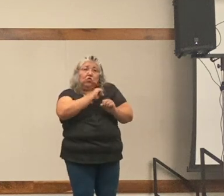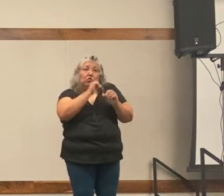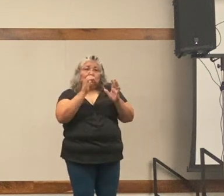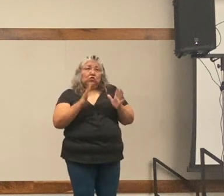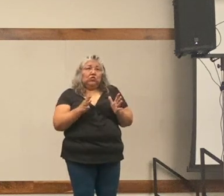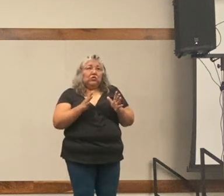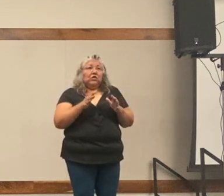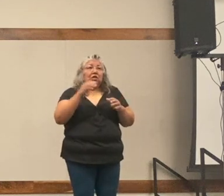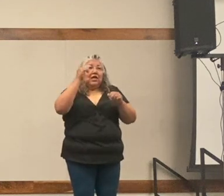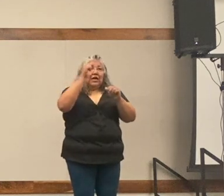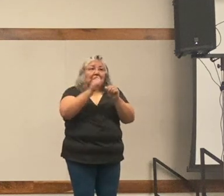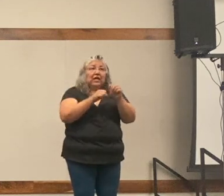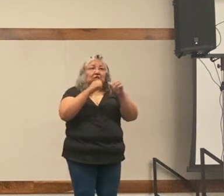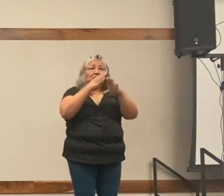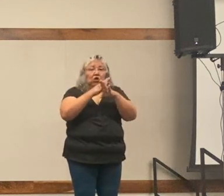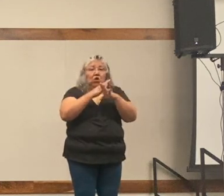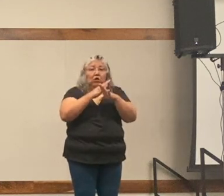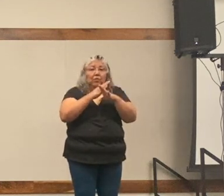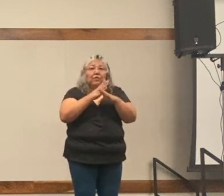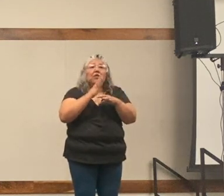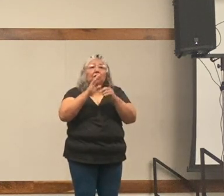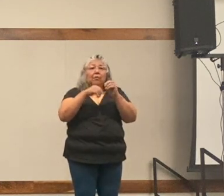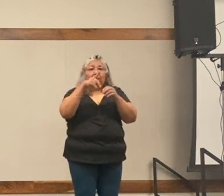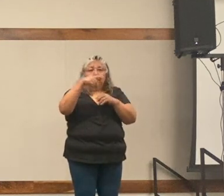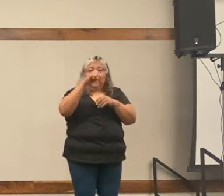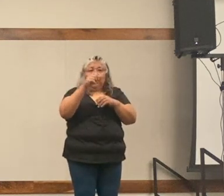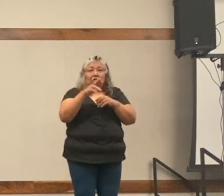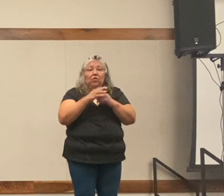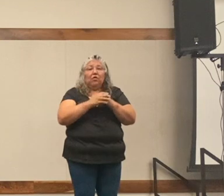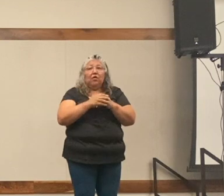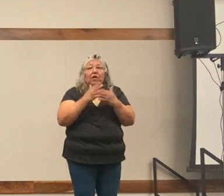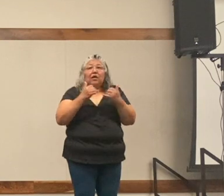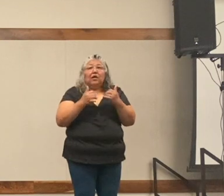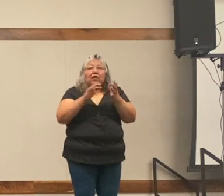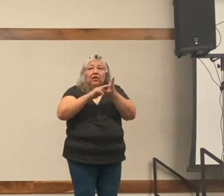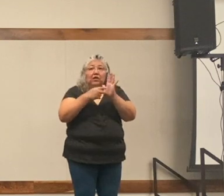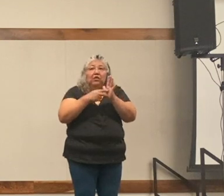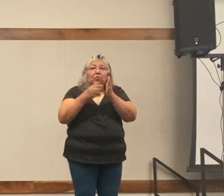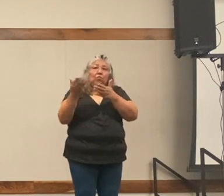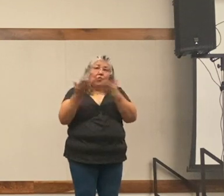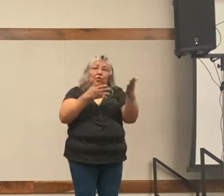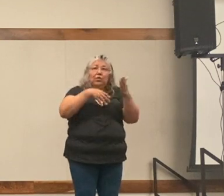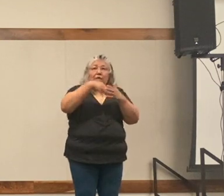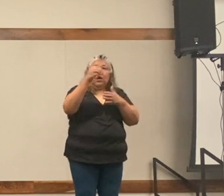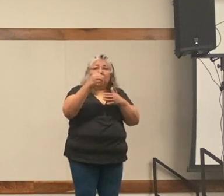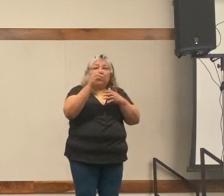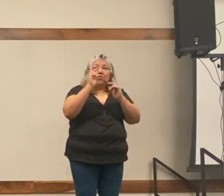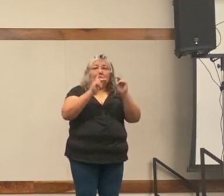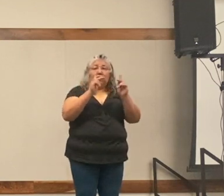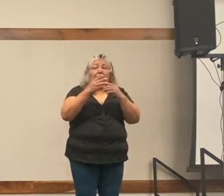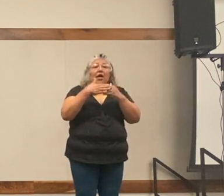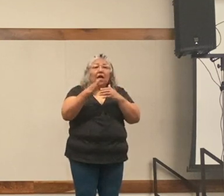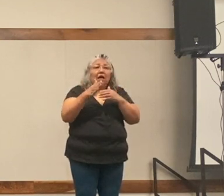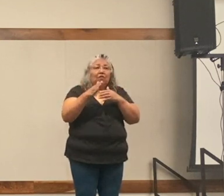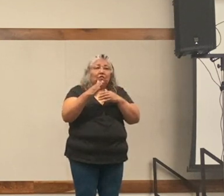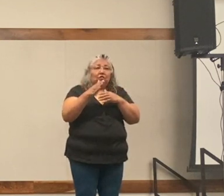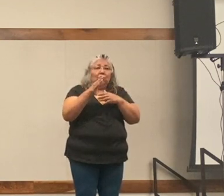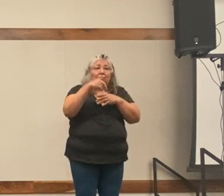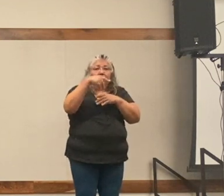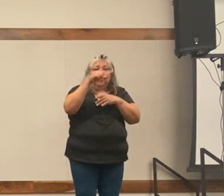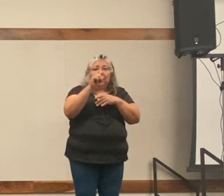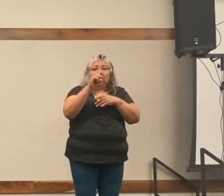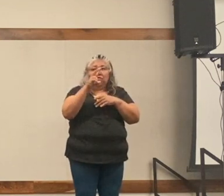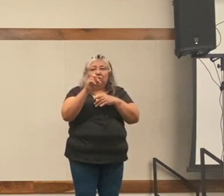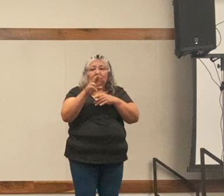soldiers, each to guard him. We're talking about Peter. Intending to bring him out to the people after the Passover.